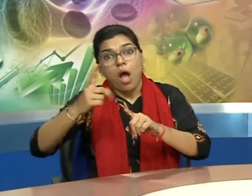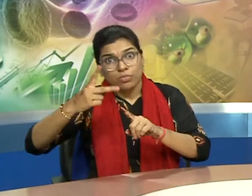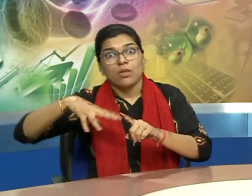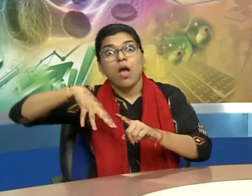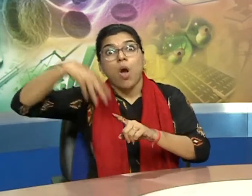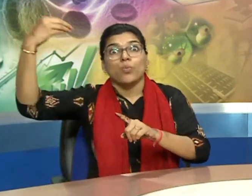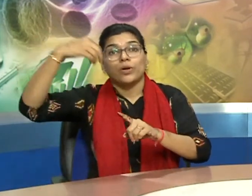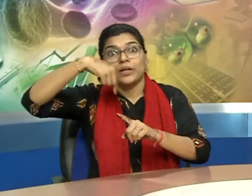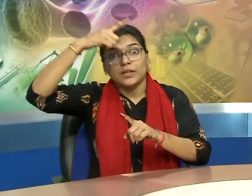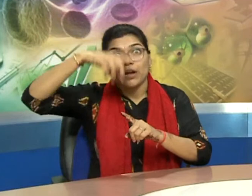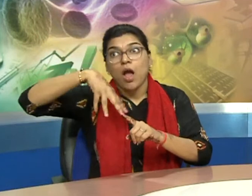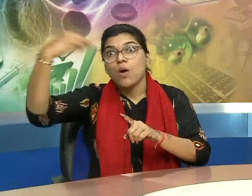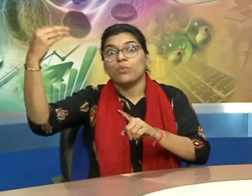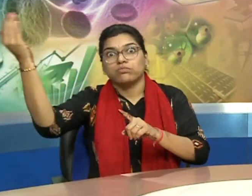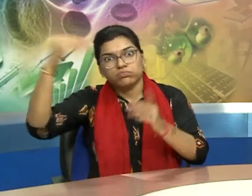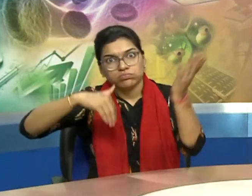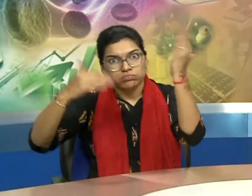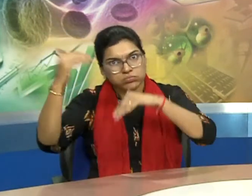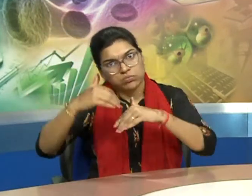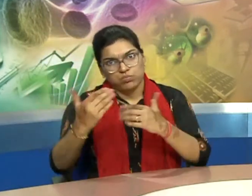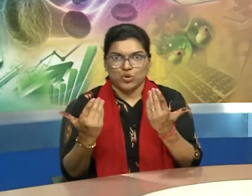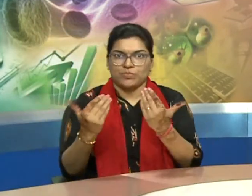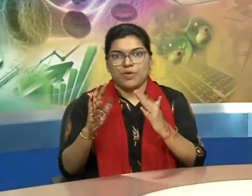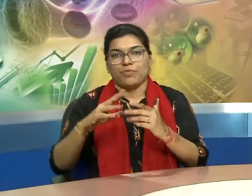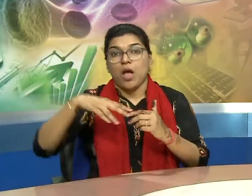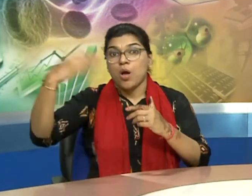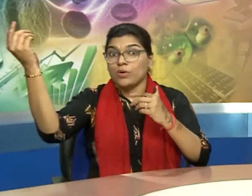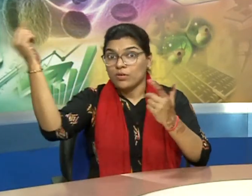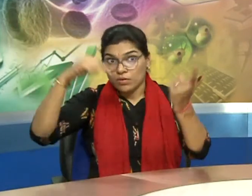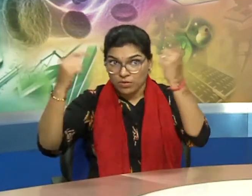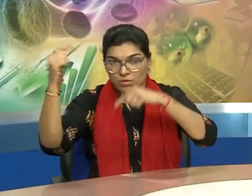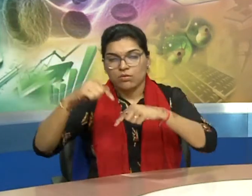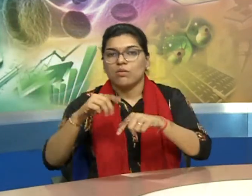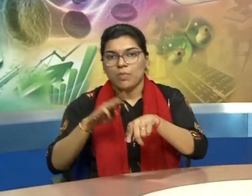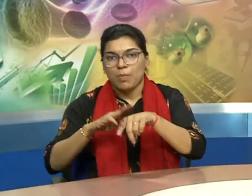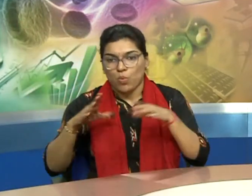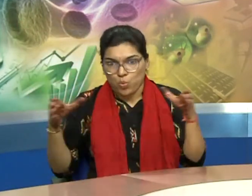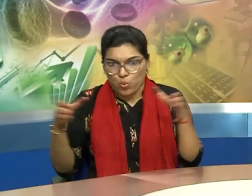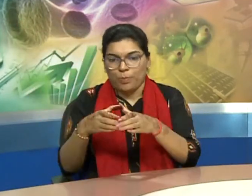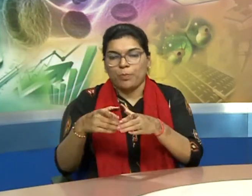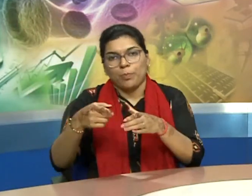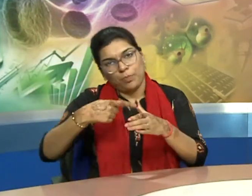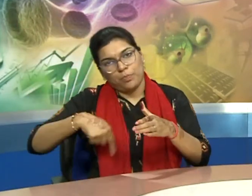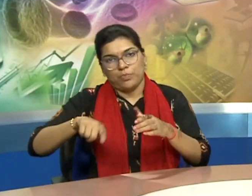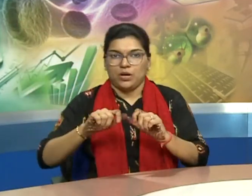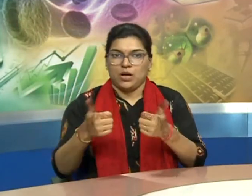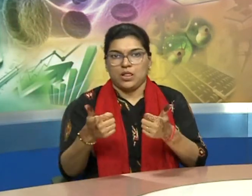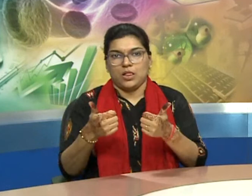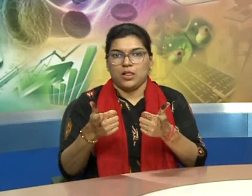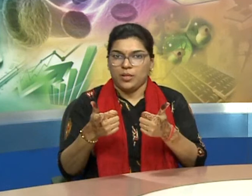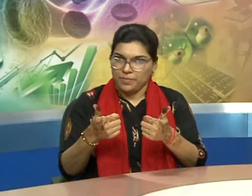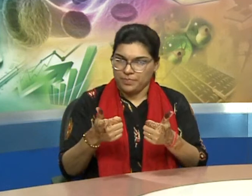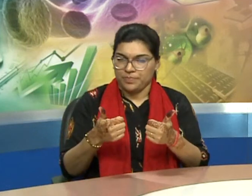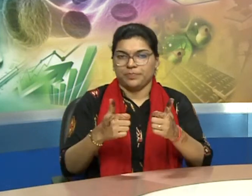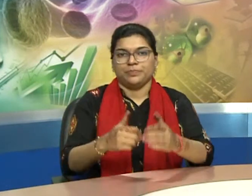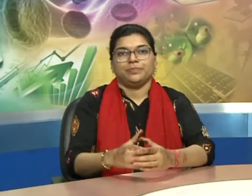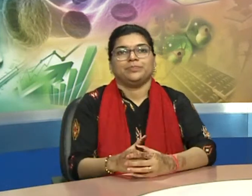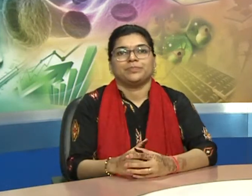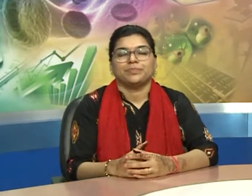And a senior faculty member and outside library experts are the other members of the library